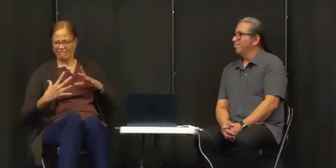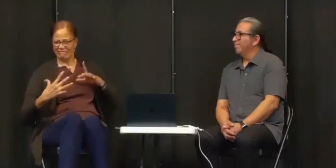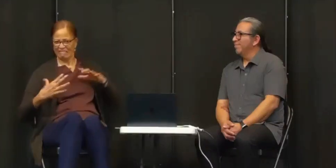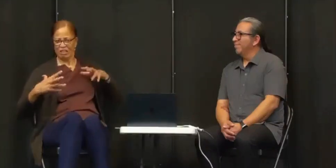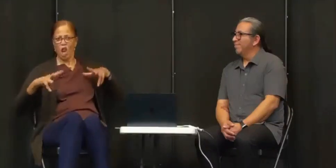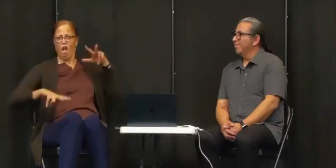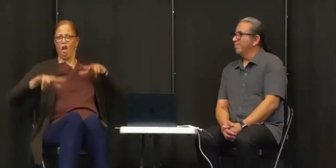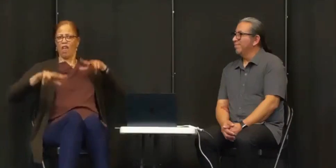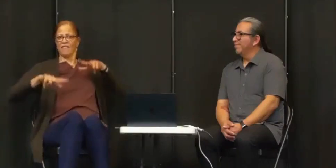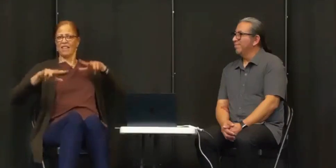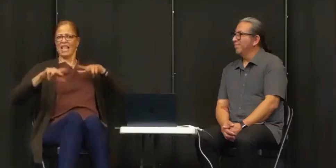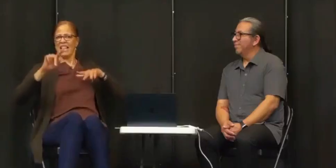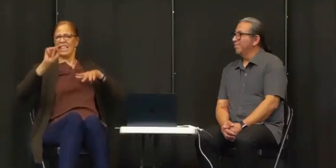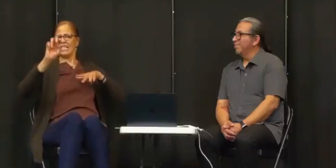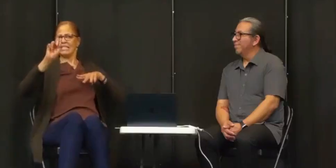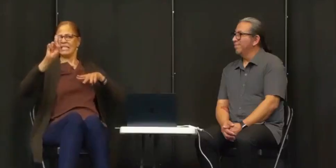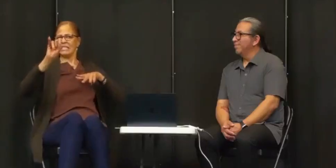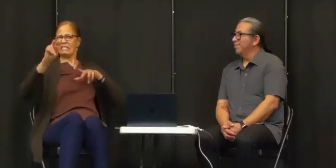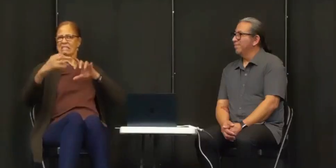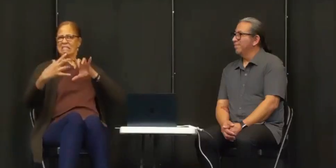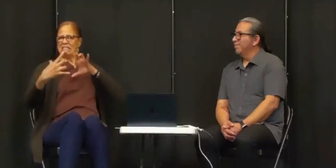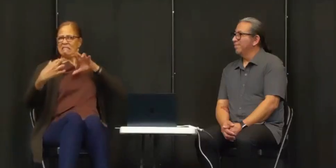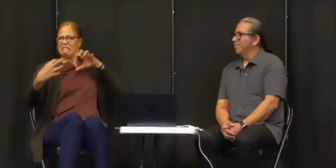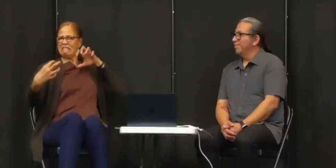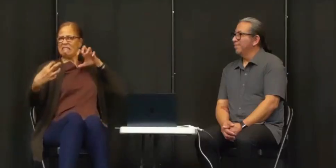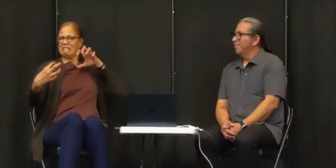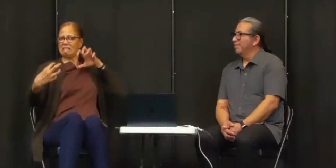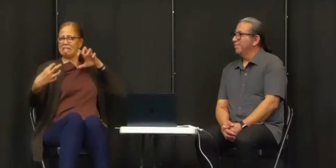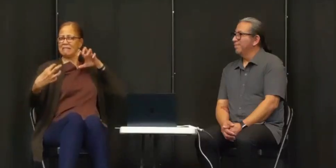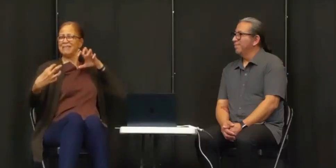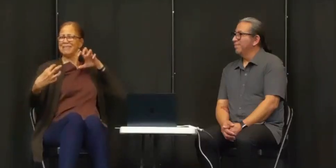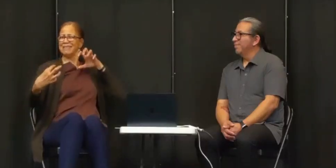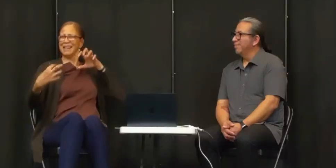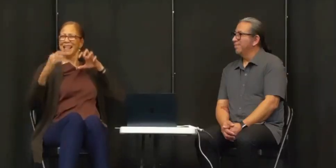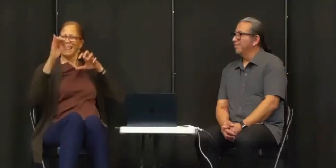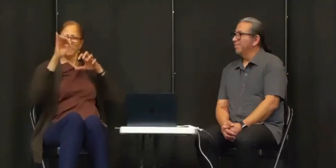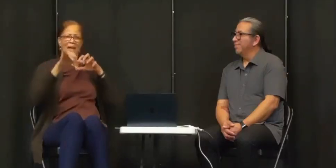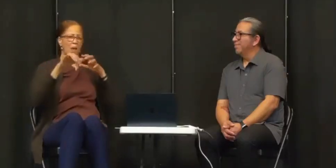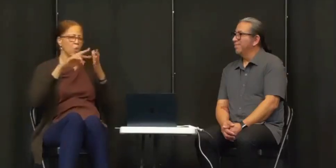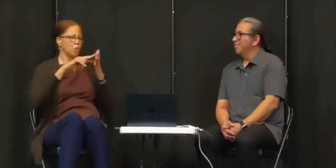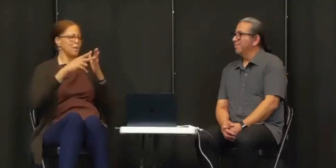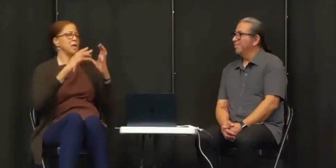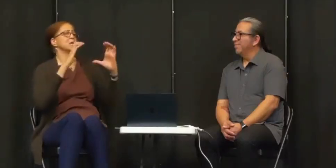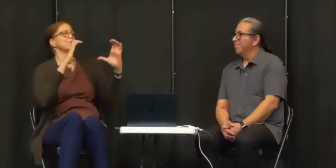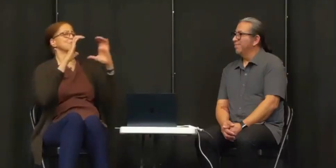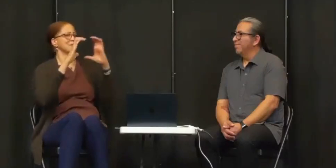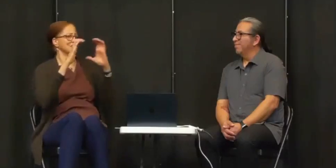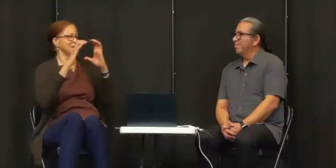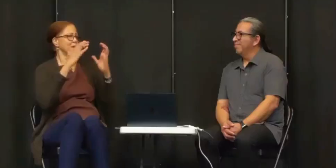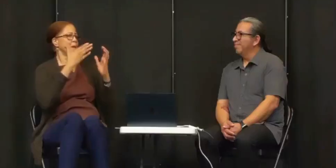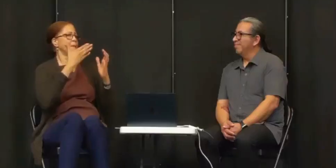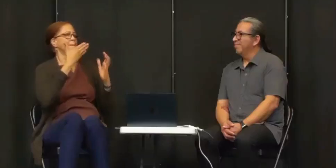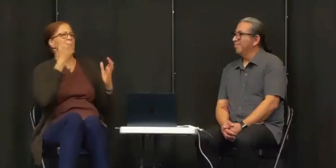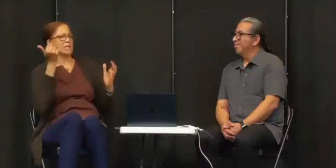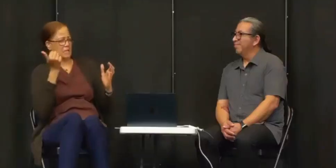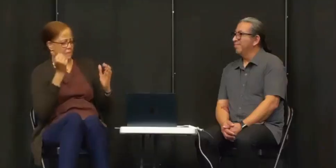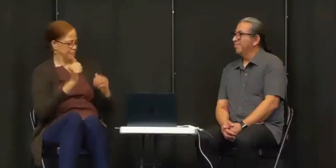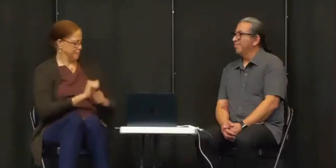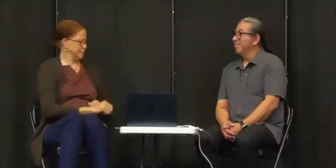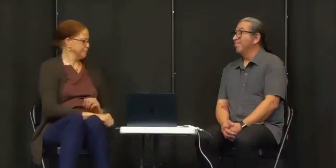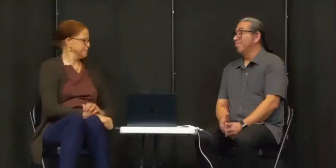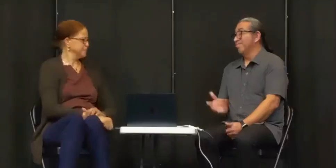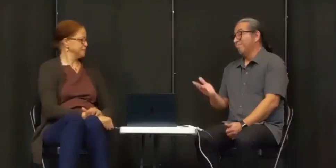feel like, well, they really shut me down. It's gonna get more awkward, you're gonna get more distant, it's gonna be more tense. So that's what I